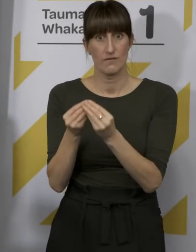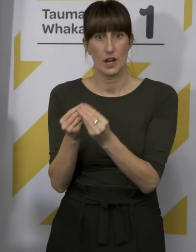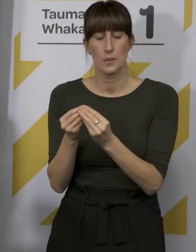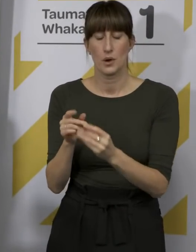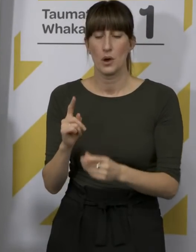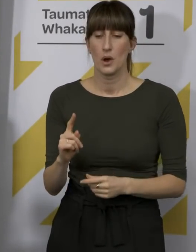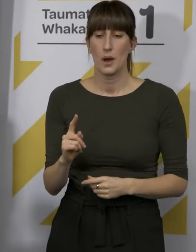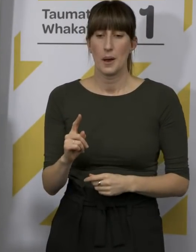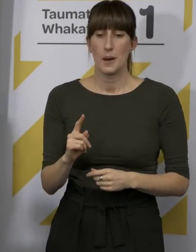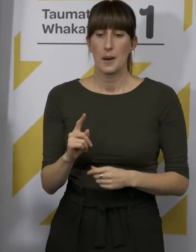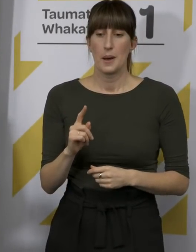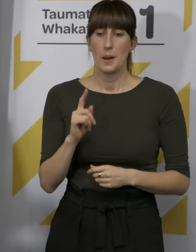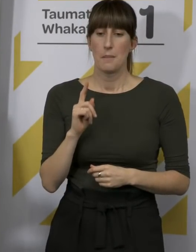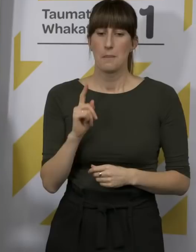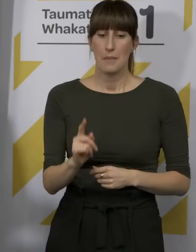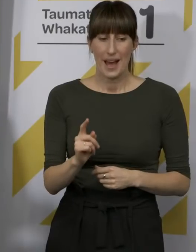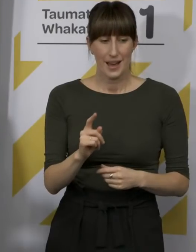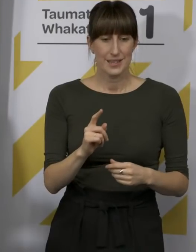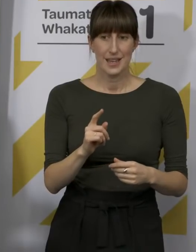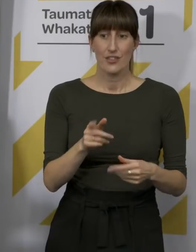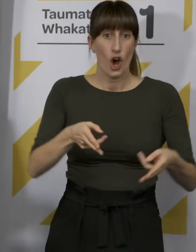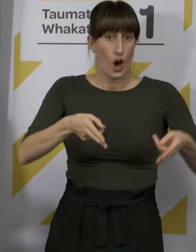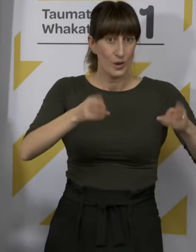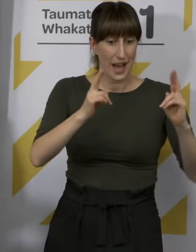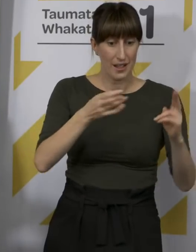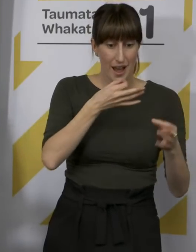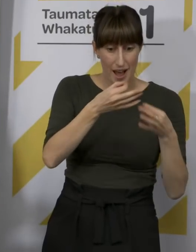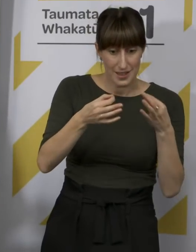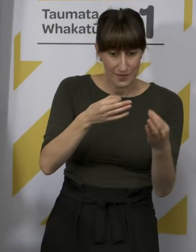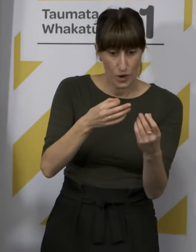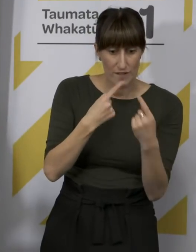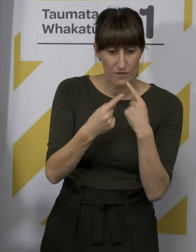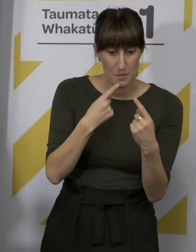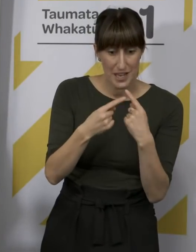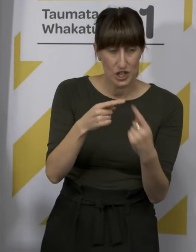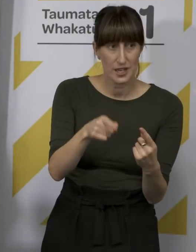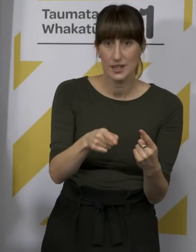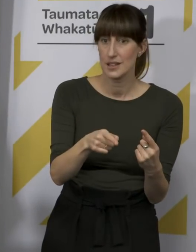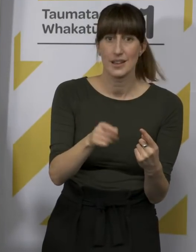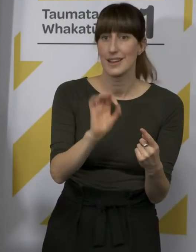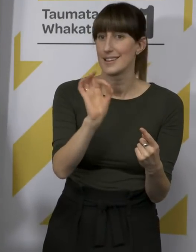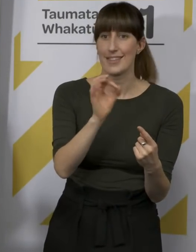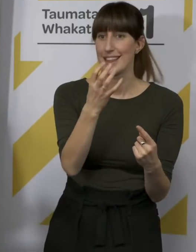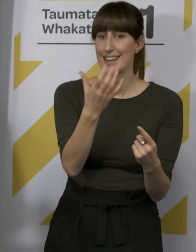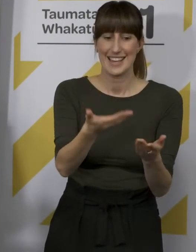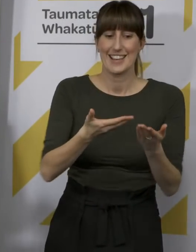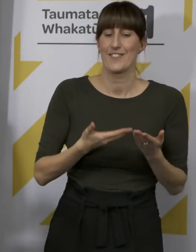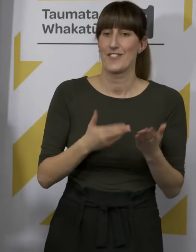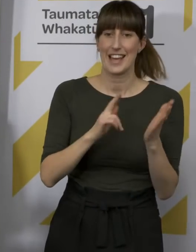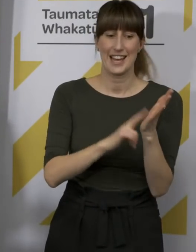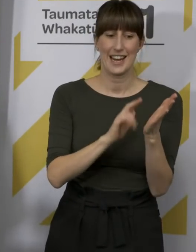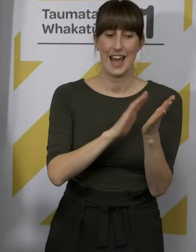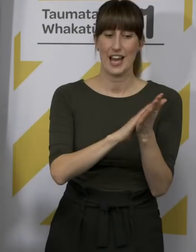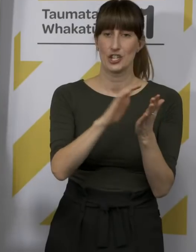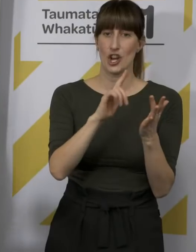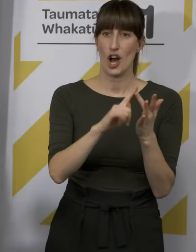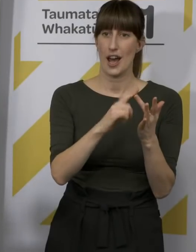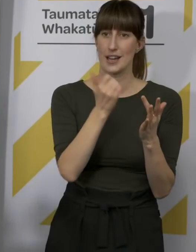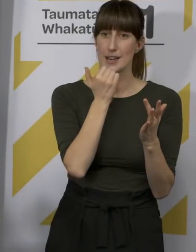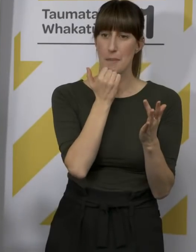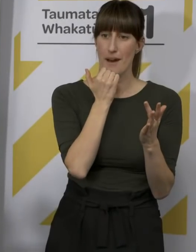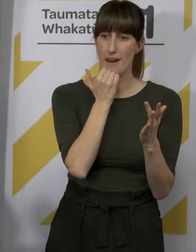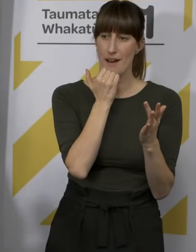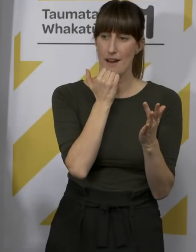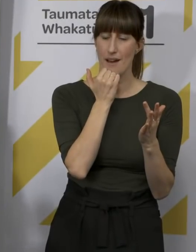the information collected in the hotels for managed isolation purposes didn't include the NHI. Of course, now that we've got the